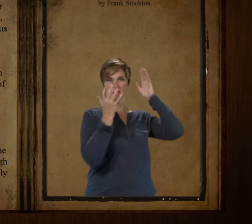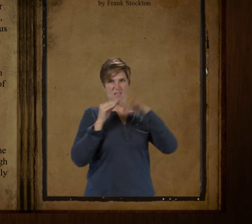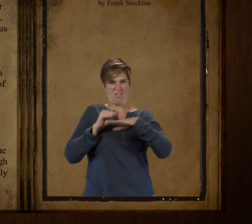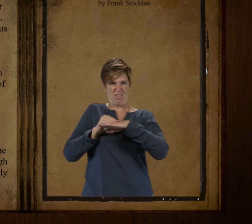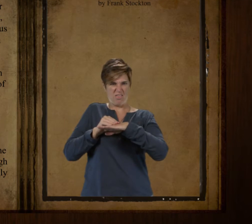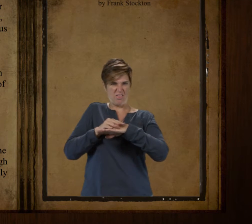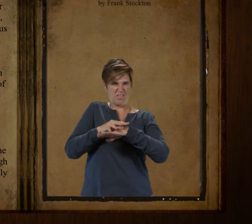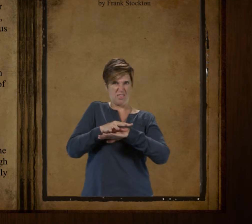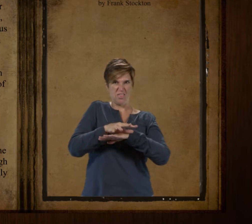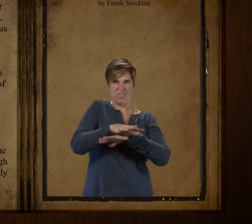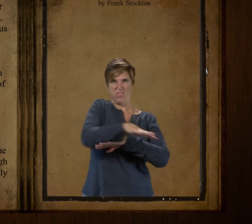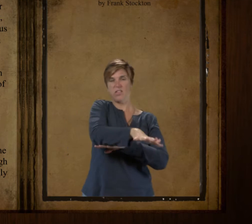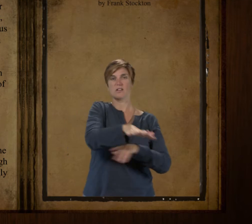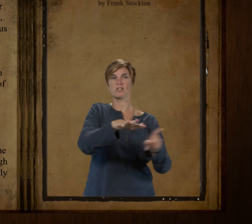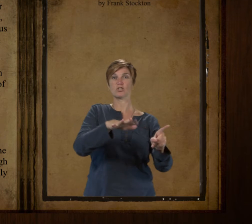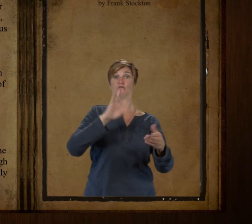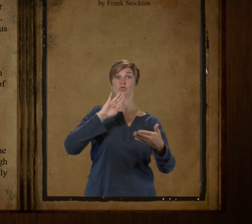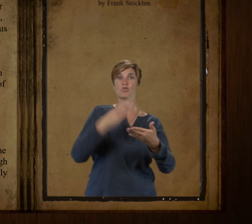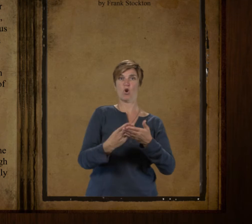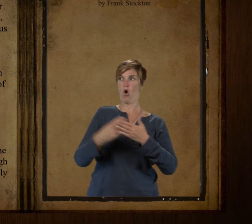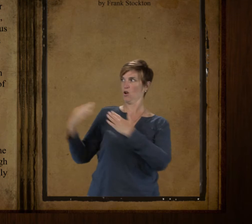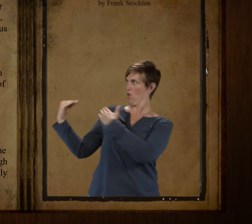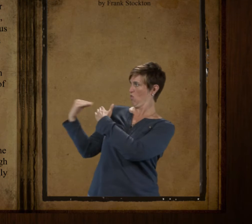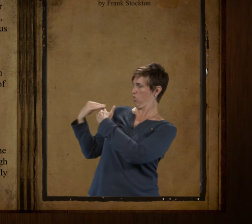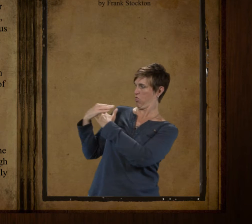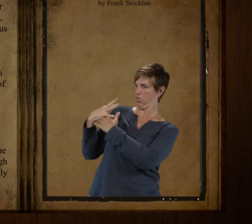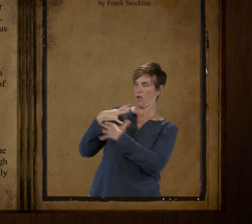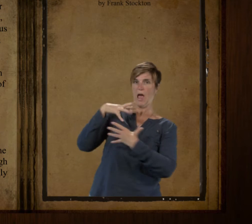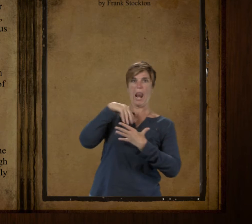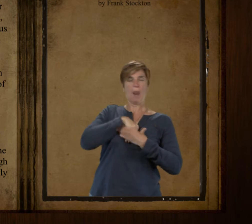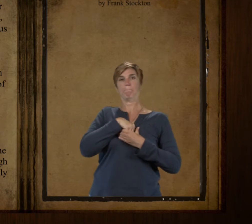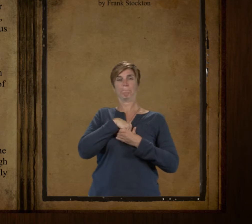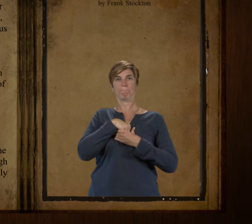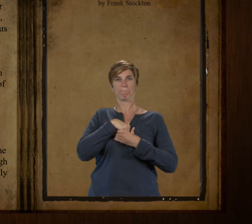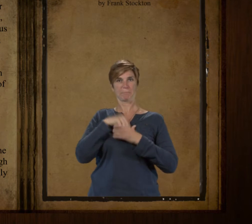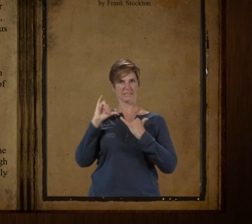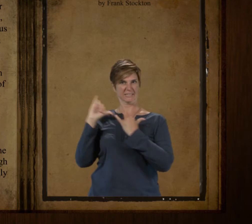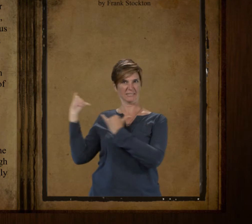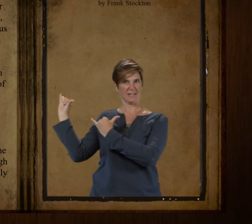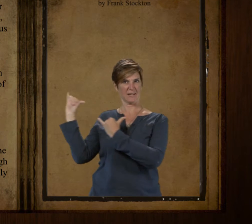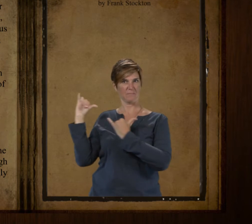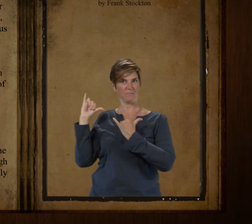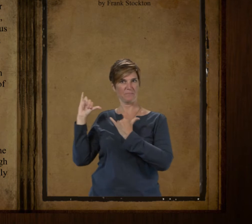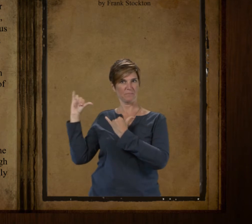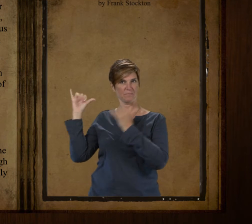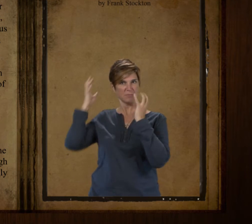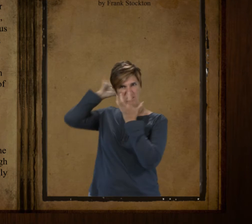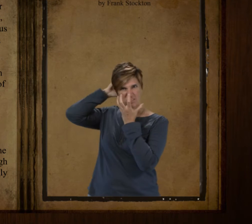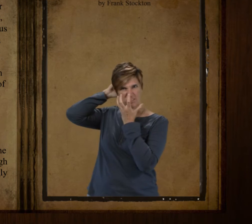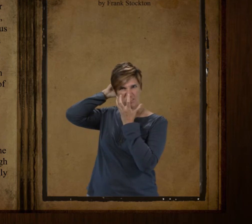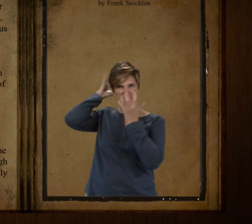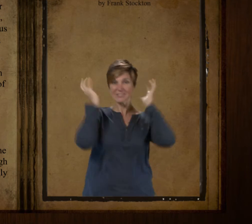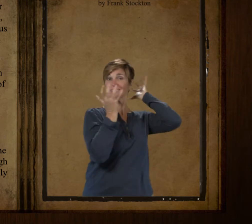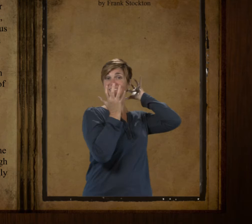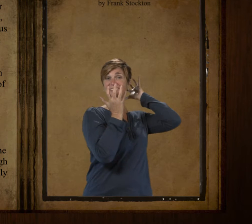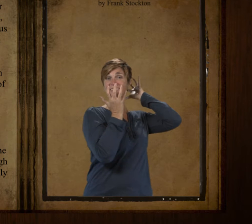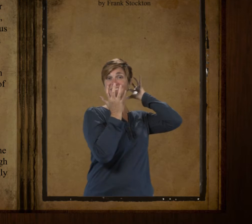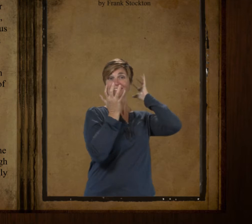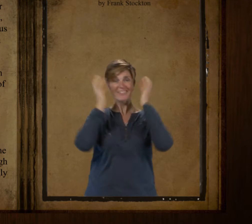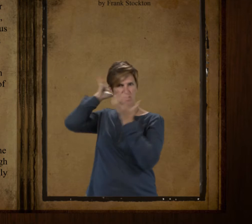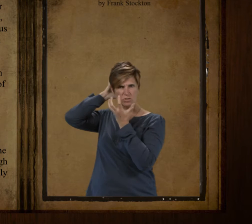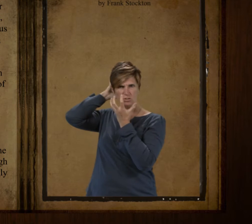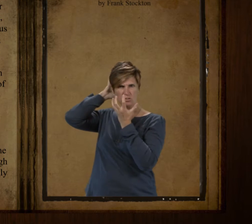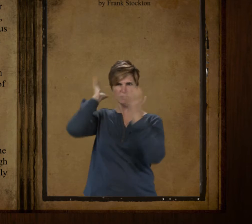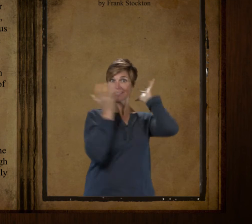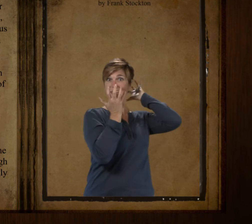as fervent and imperious as his own. As is usual in such cases, she was the apple of his